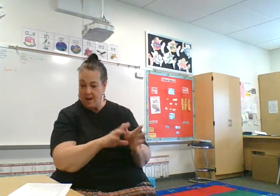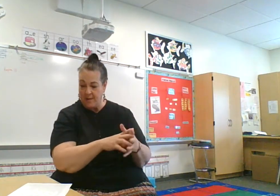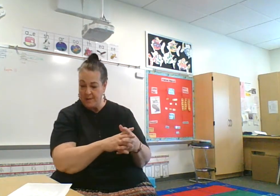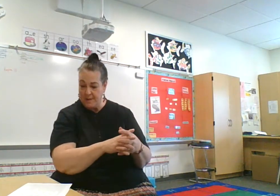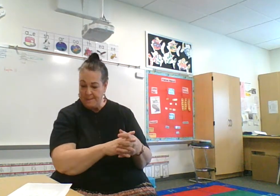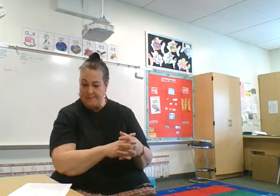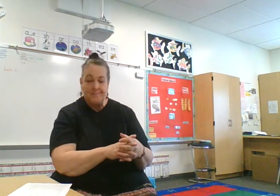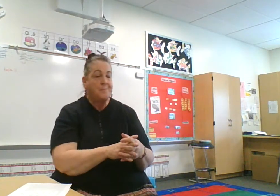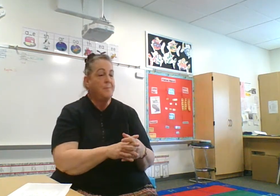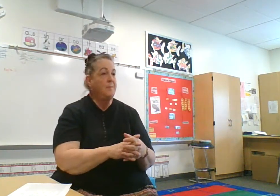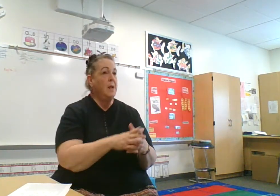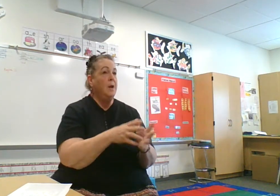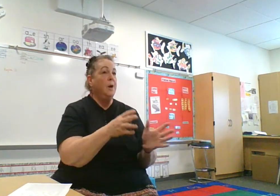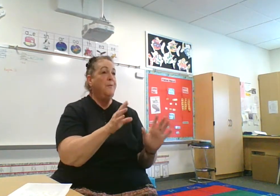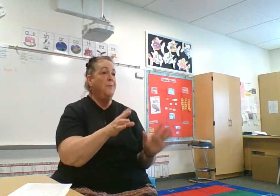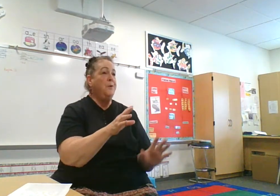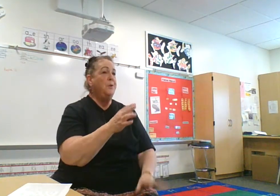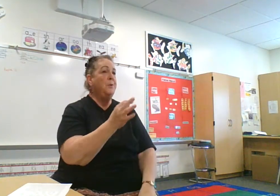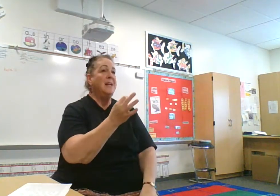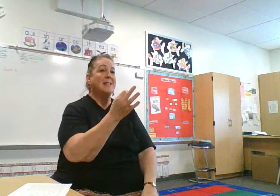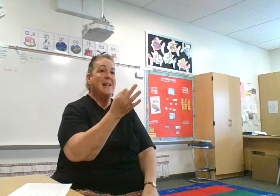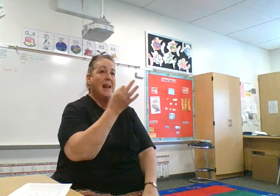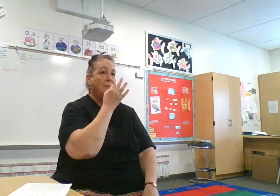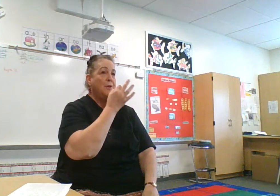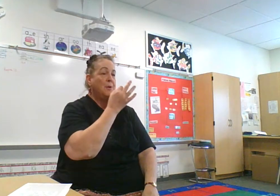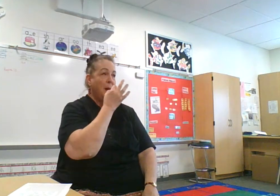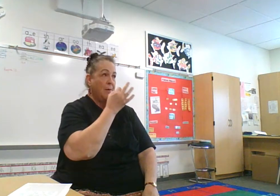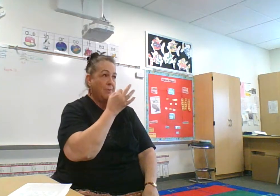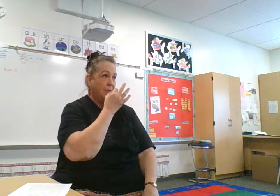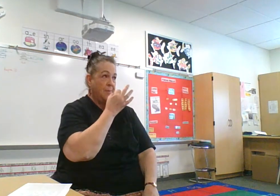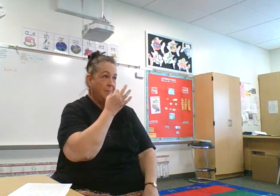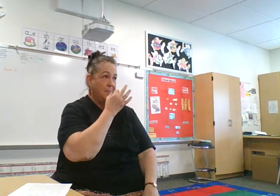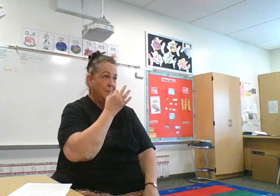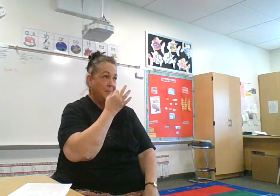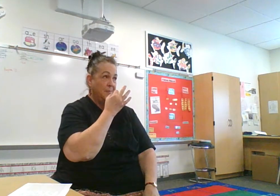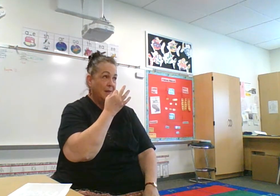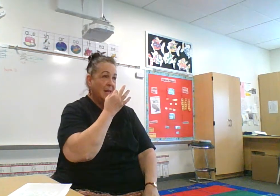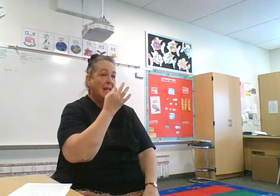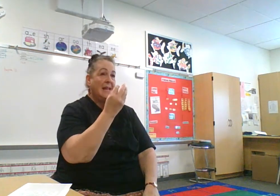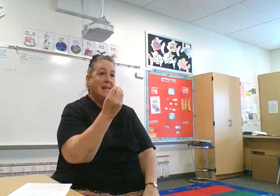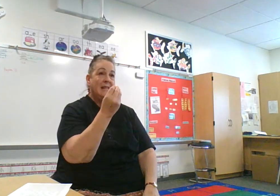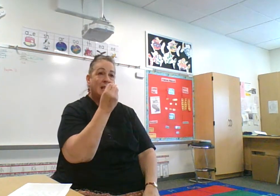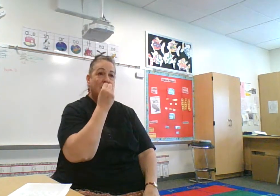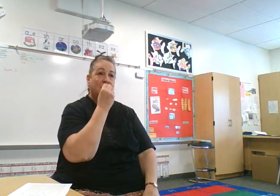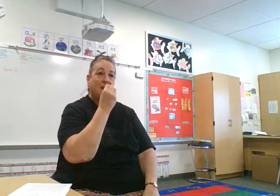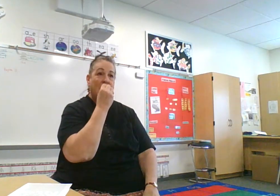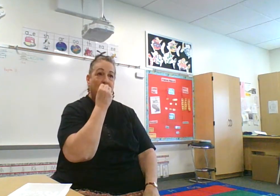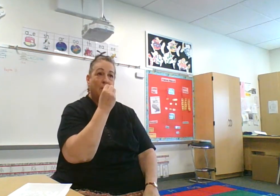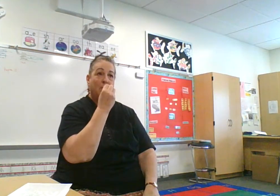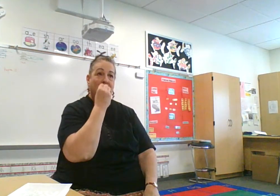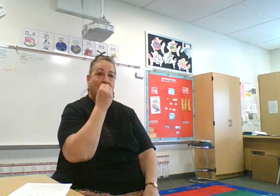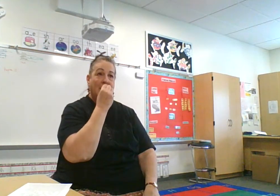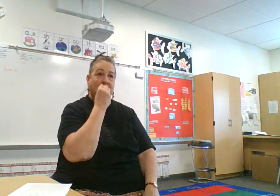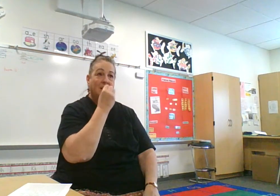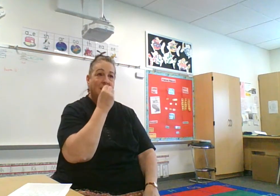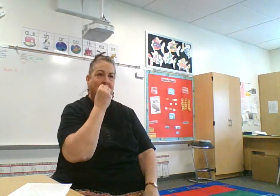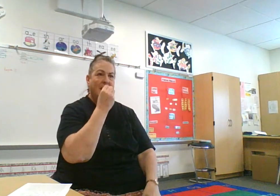those. Food is an F in your mouth. Eat is a flat O. Eat. Eat